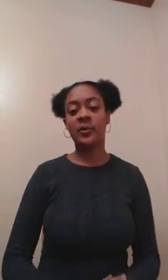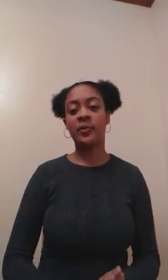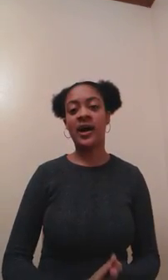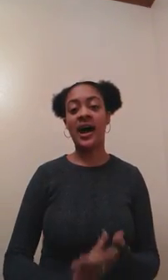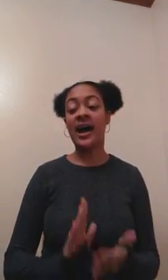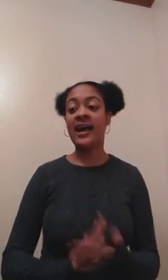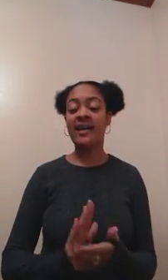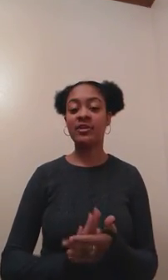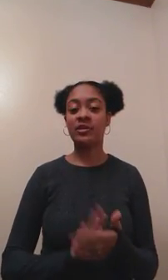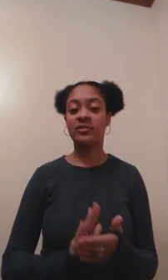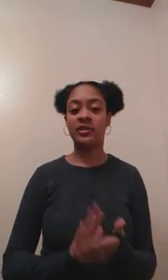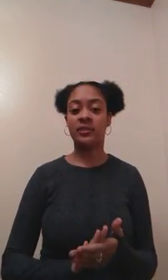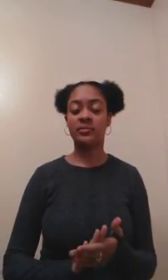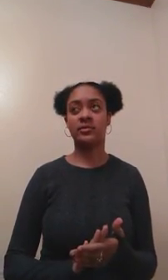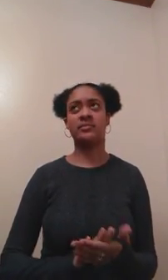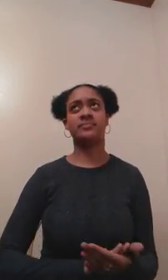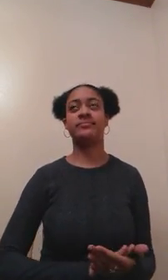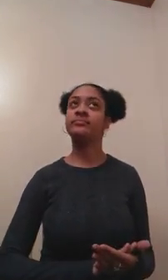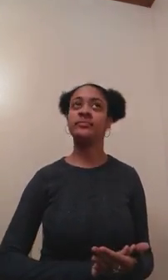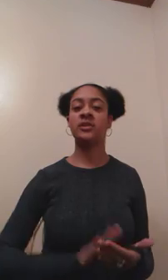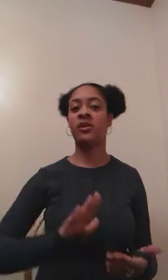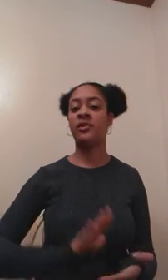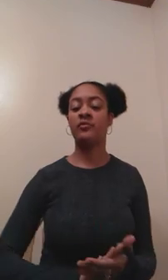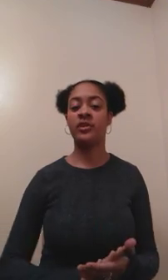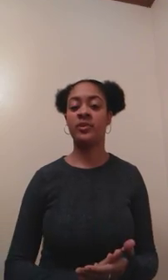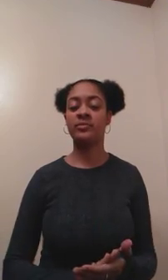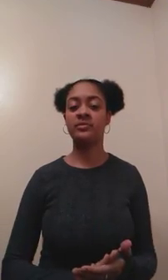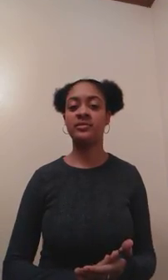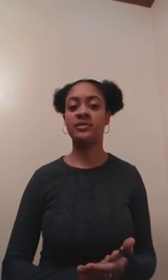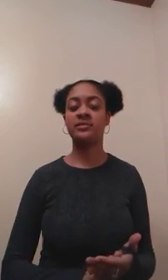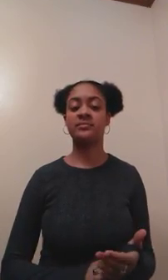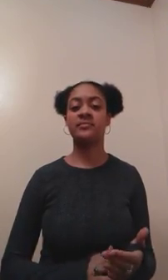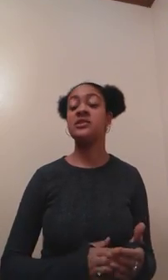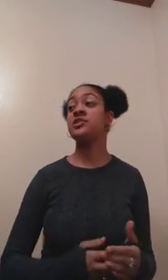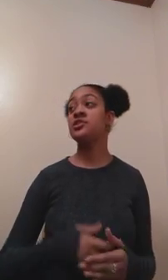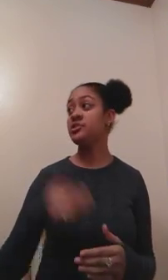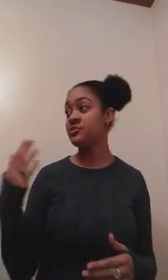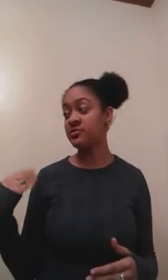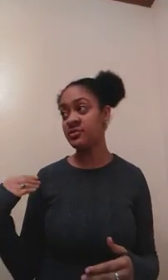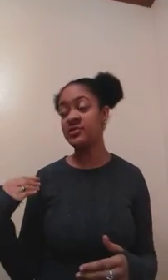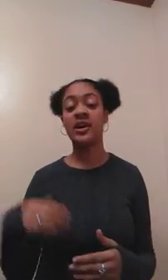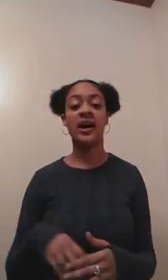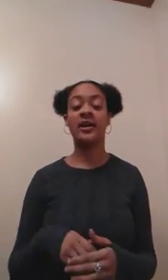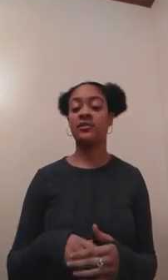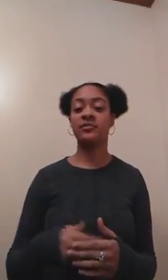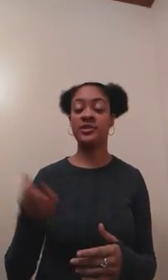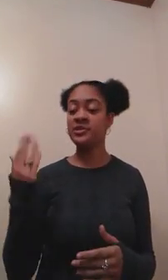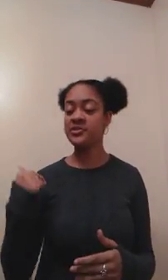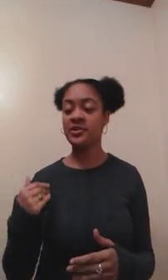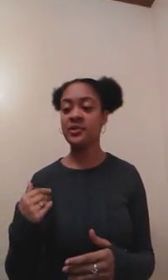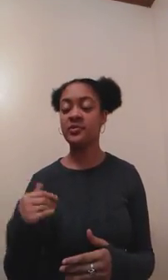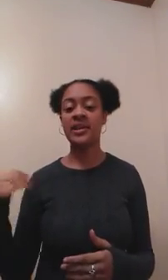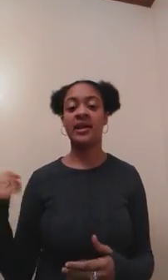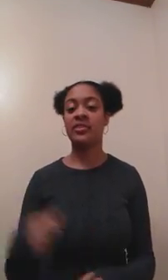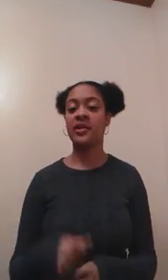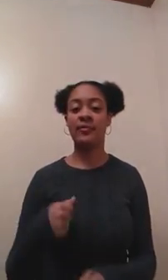So I haven't learned the number or gone over the numbers in years. I learned them years ago, and I thought I